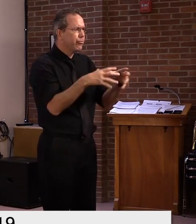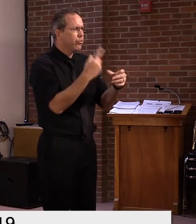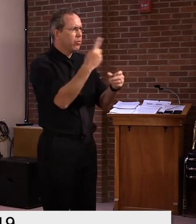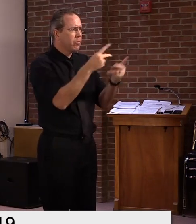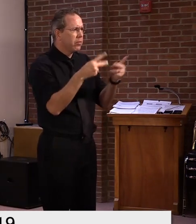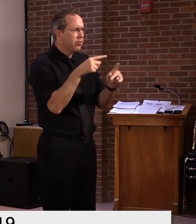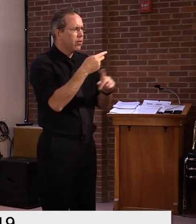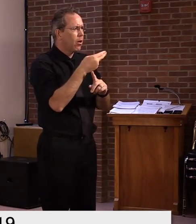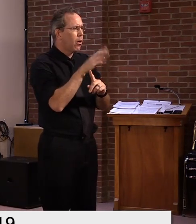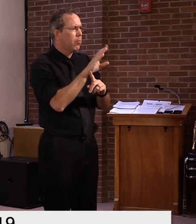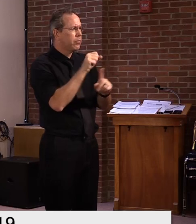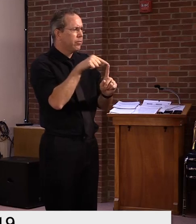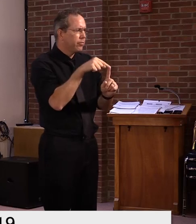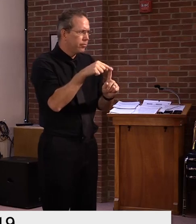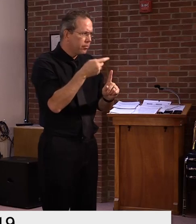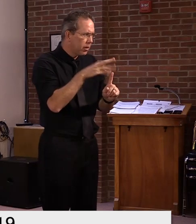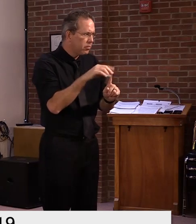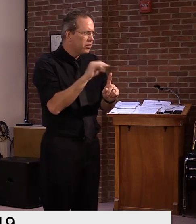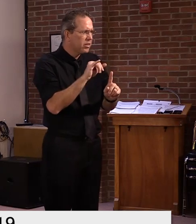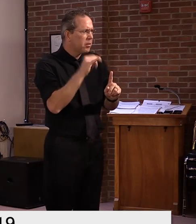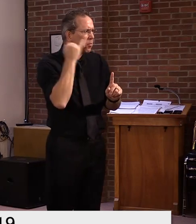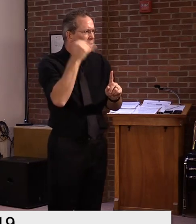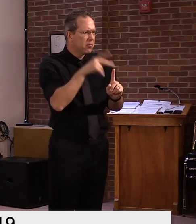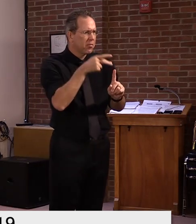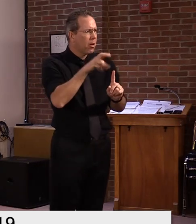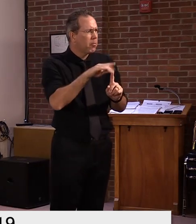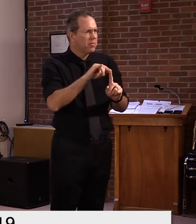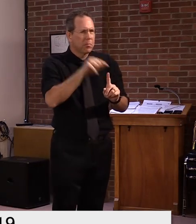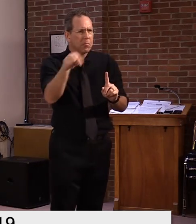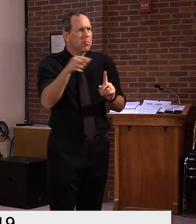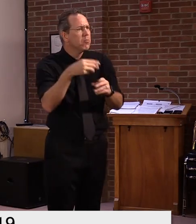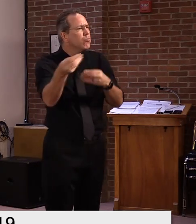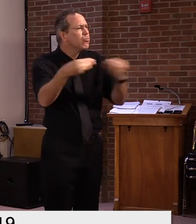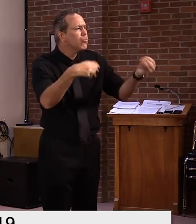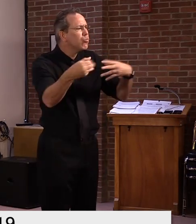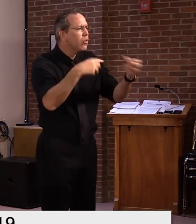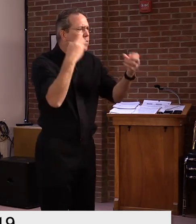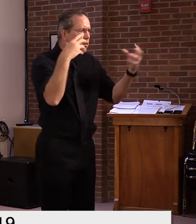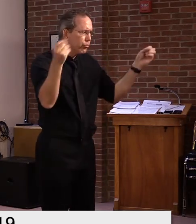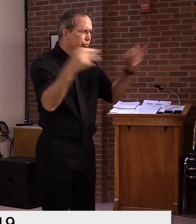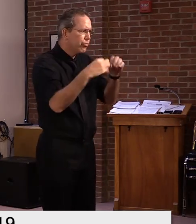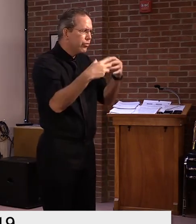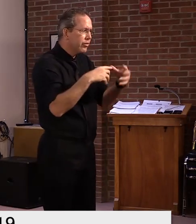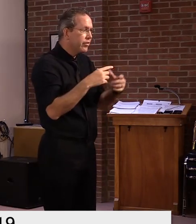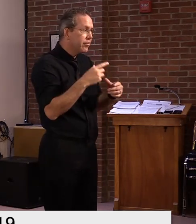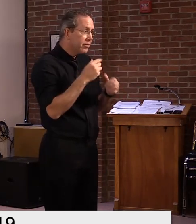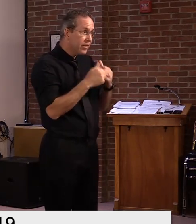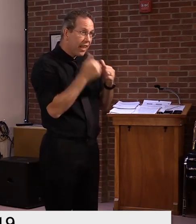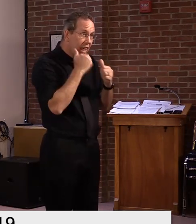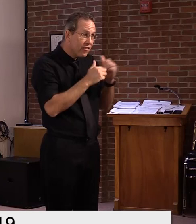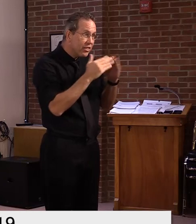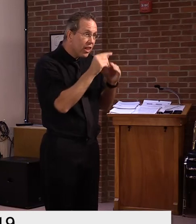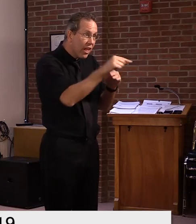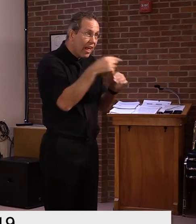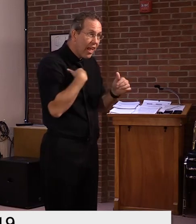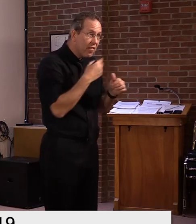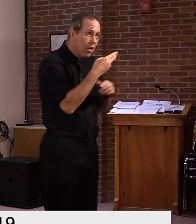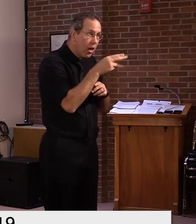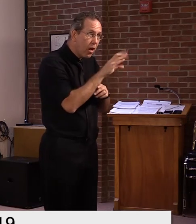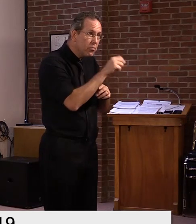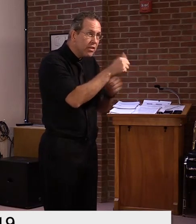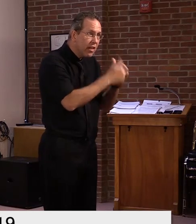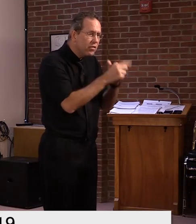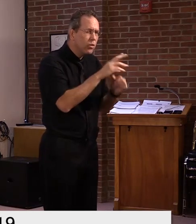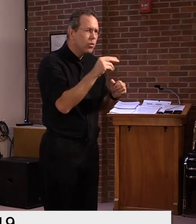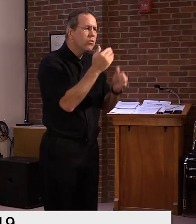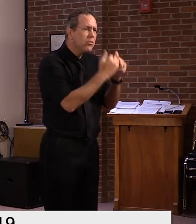we'll see here as well. These hubs will be in regions where we've had good experience with